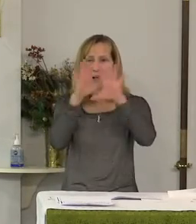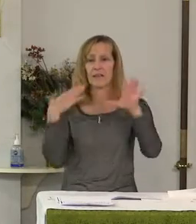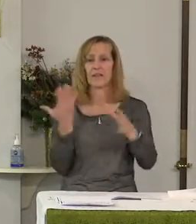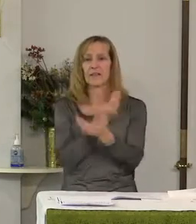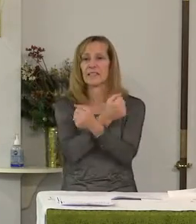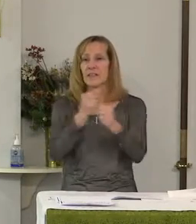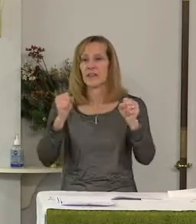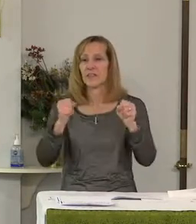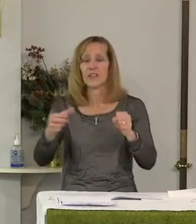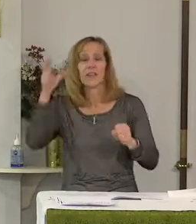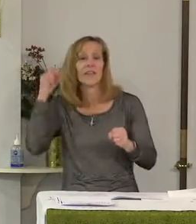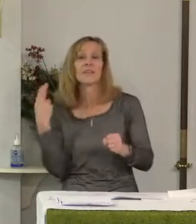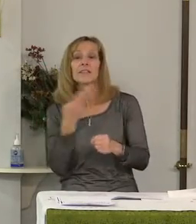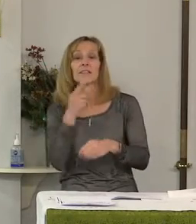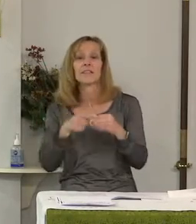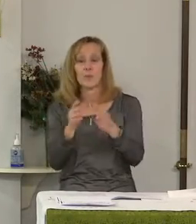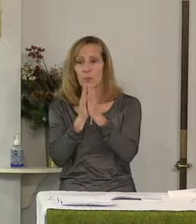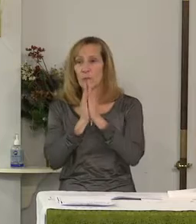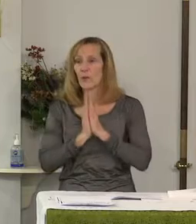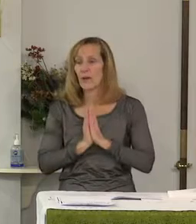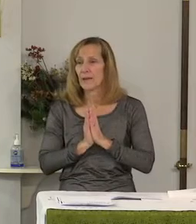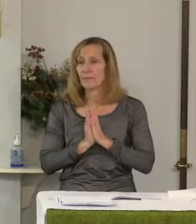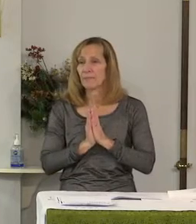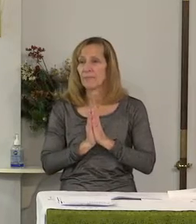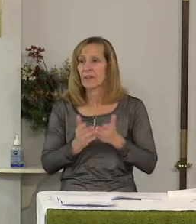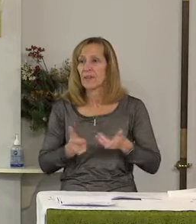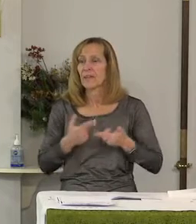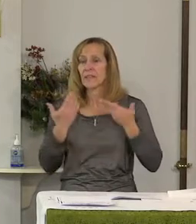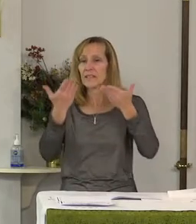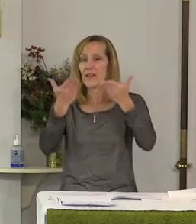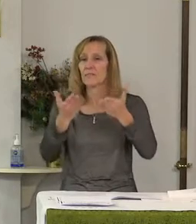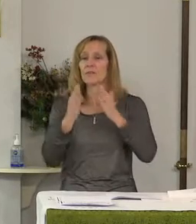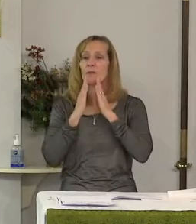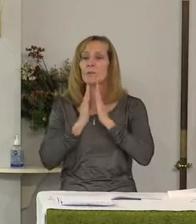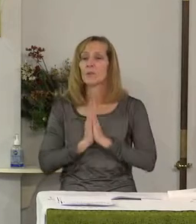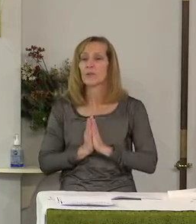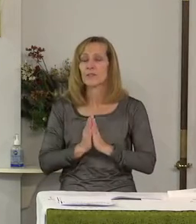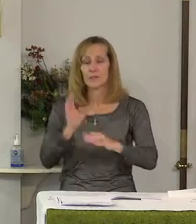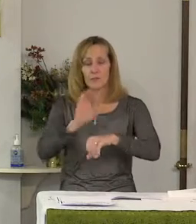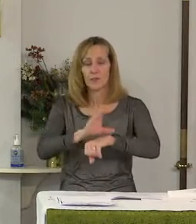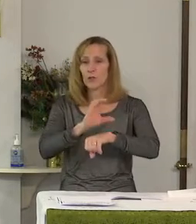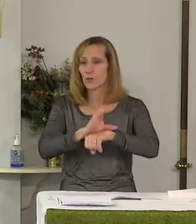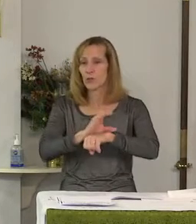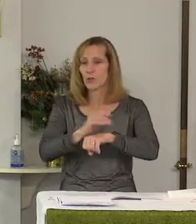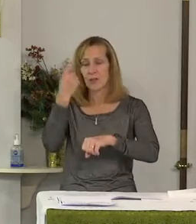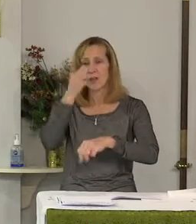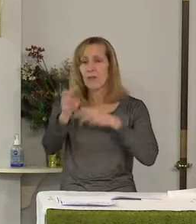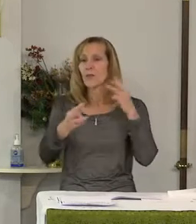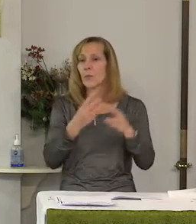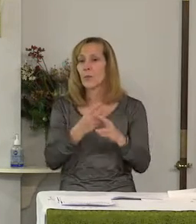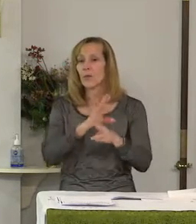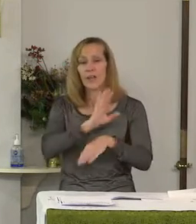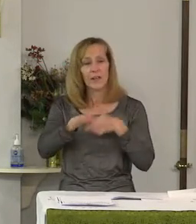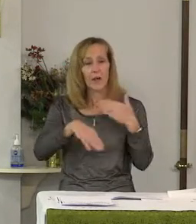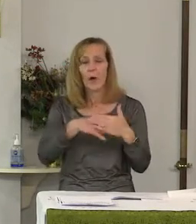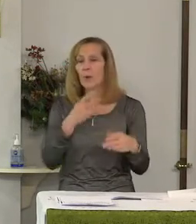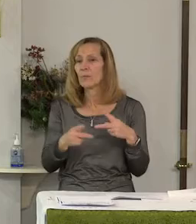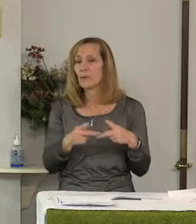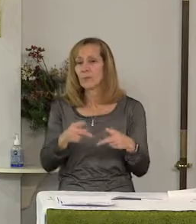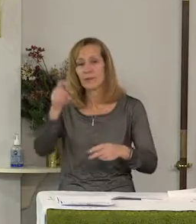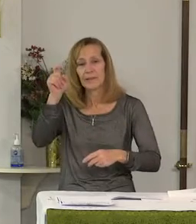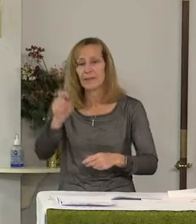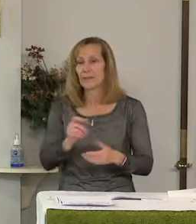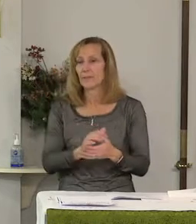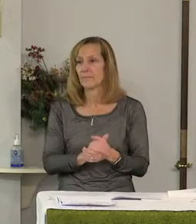our salvation, hears us when we pray, let us offer our prayers for the Church, the world, and all people in